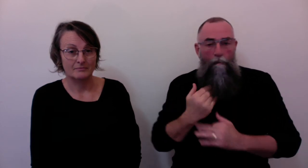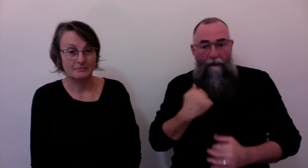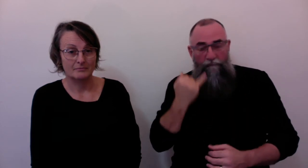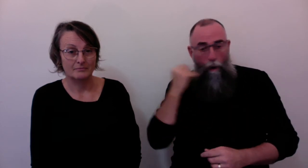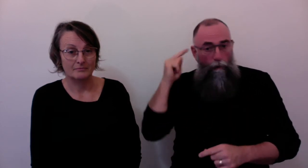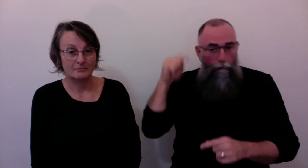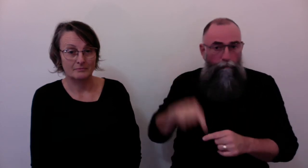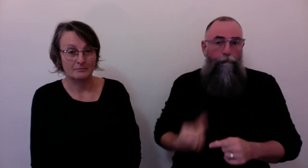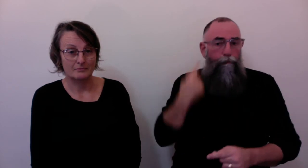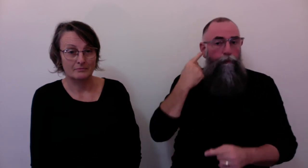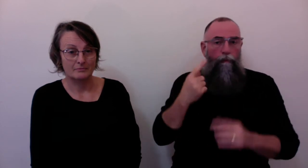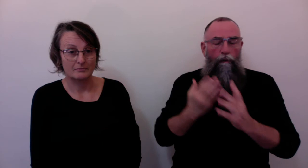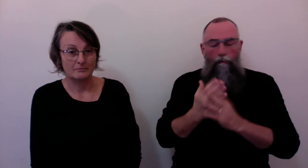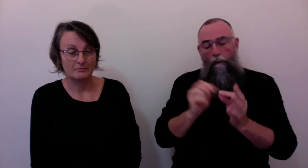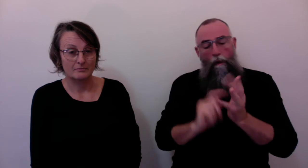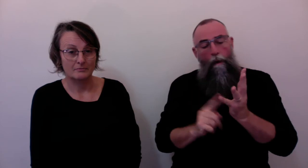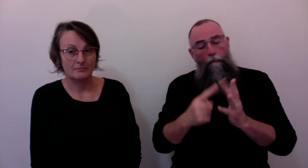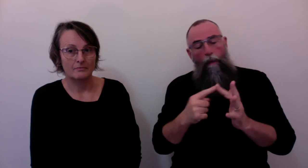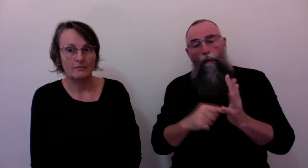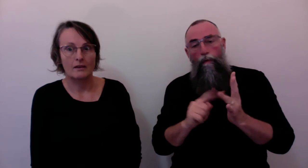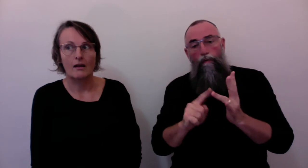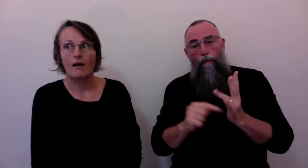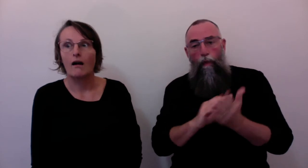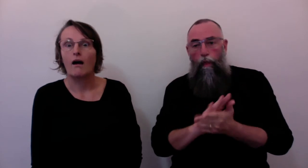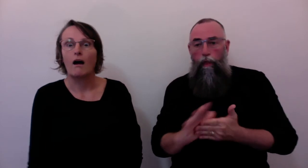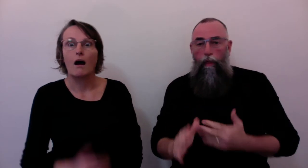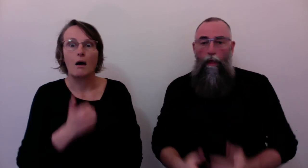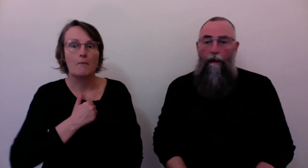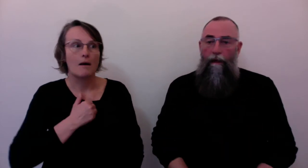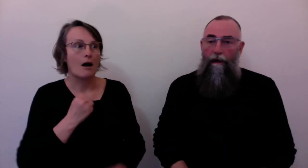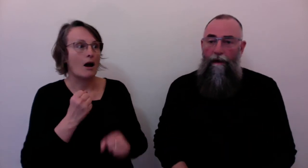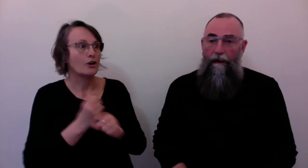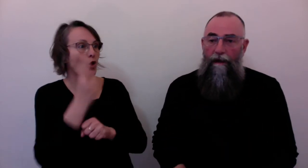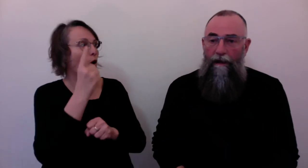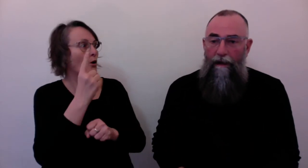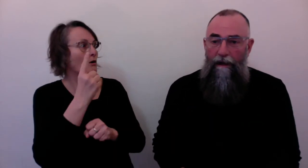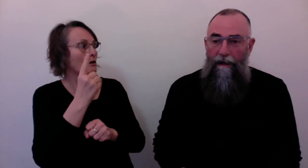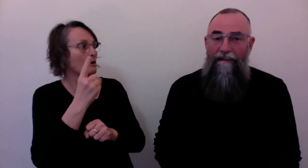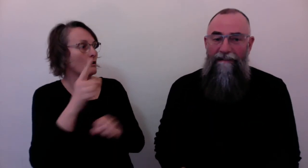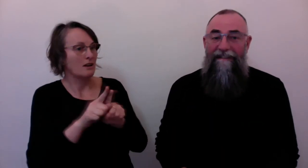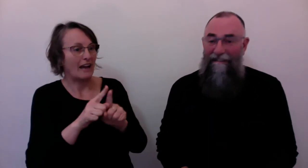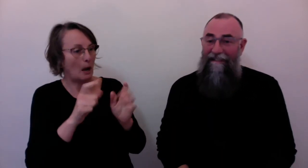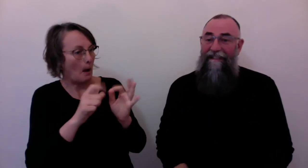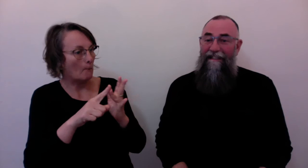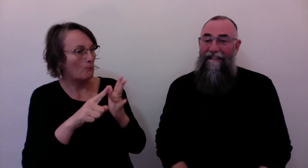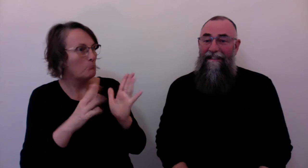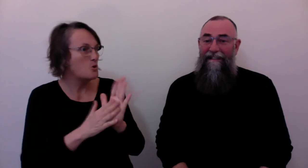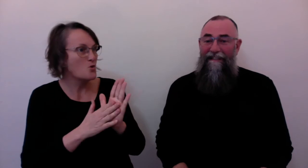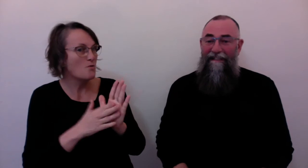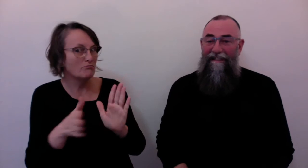better with like the beats and Oh stuff. my God, you've got like a UE boom access. Bluetooth, yeah. So instead of Well, go straight into your cocktail ear.